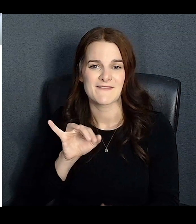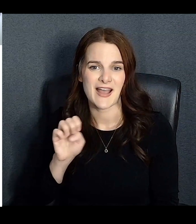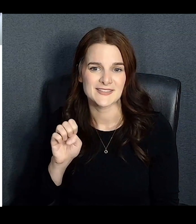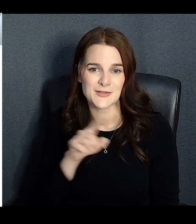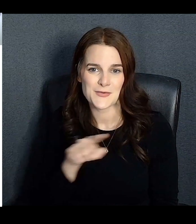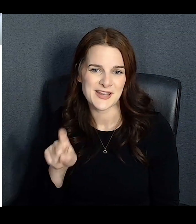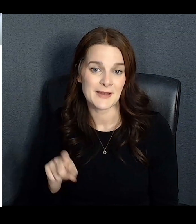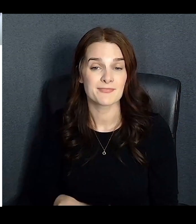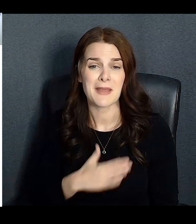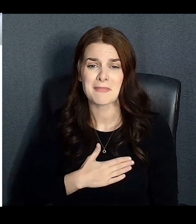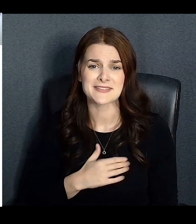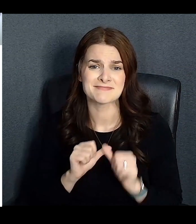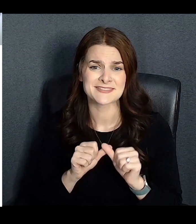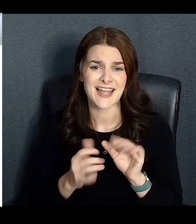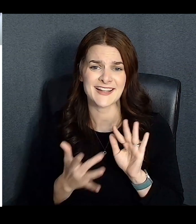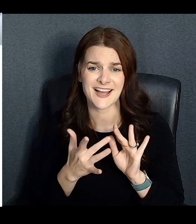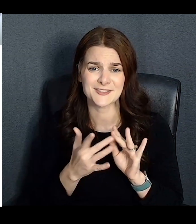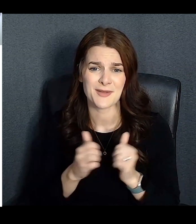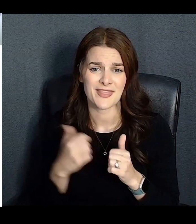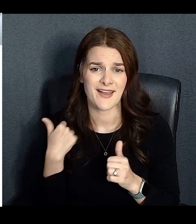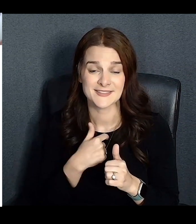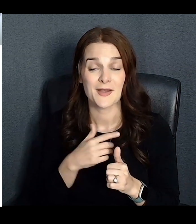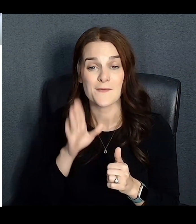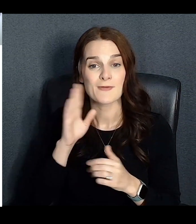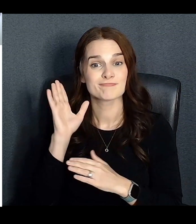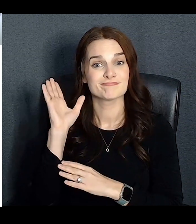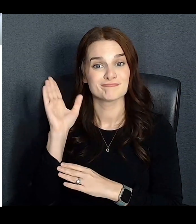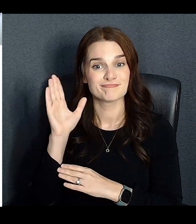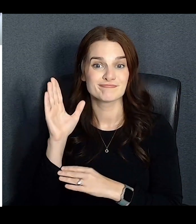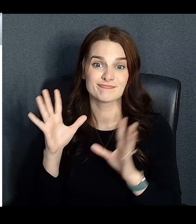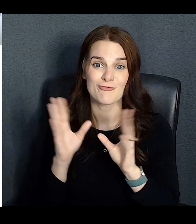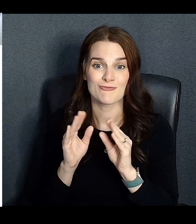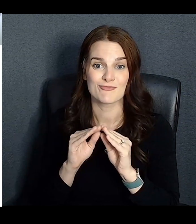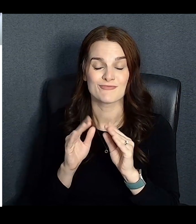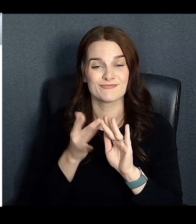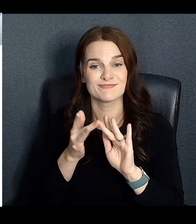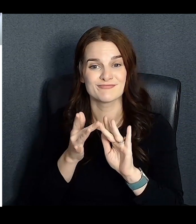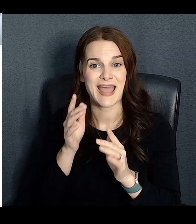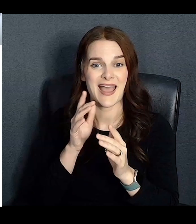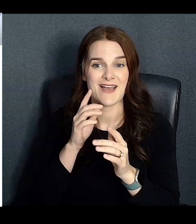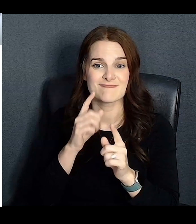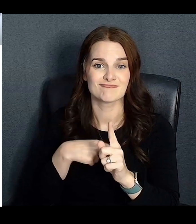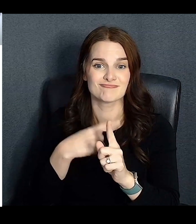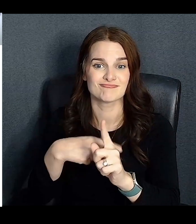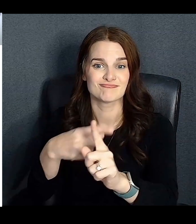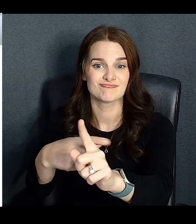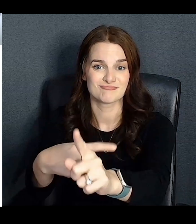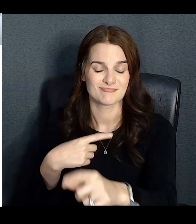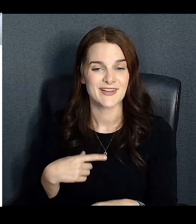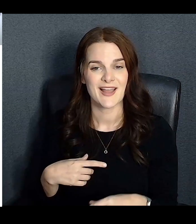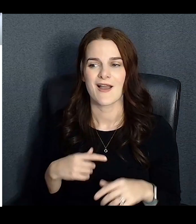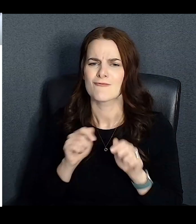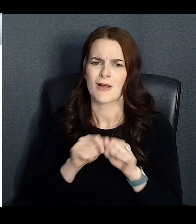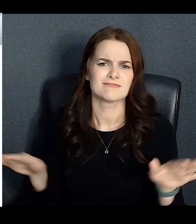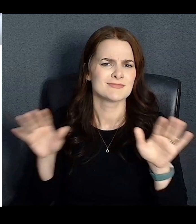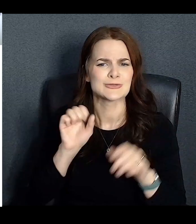So please stay in touch with us. We are doing, as we said, we are doing these webinars every month, but we